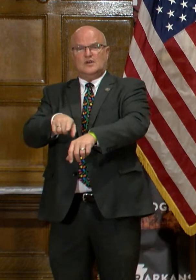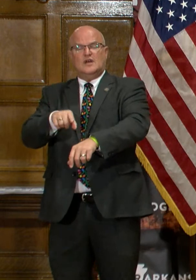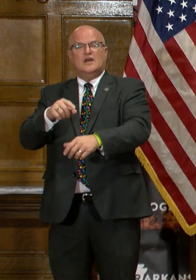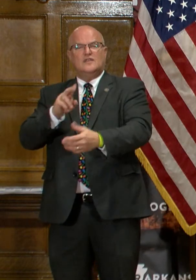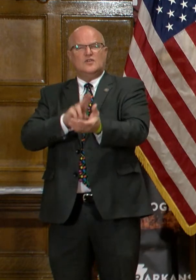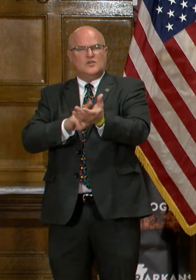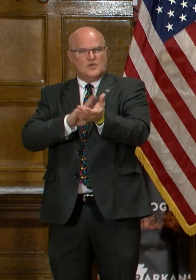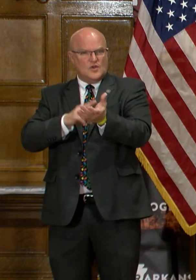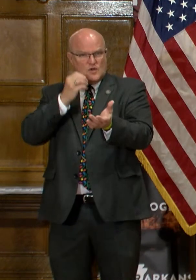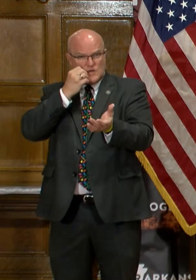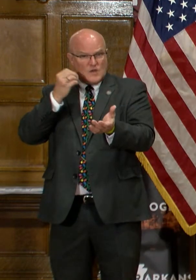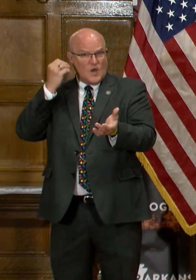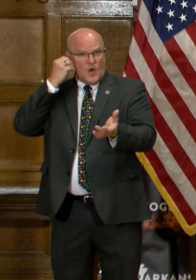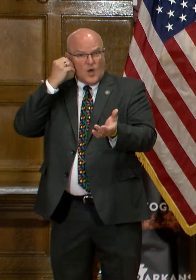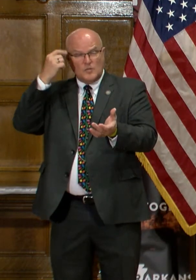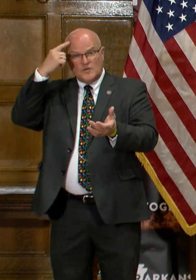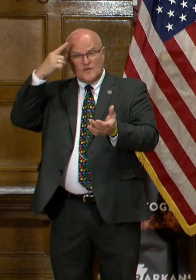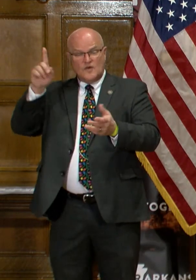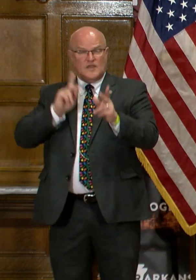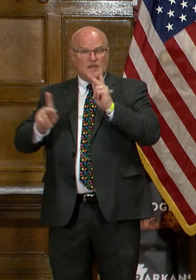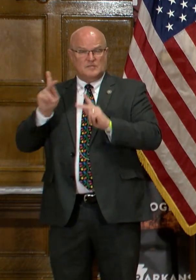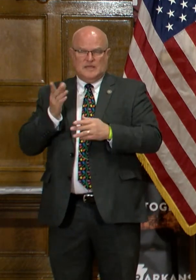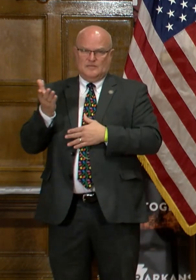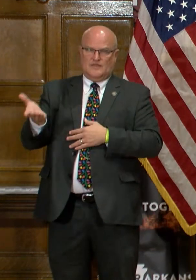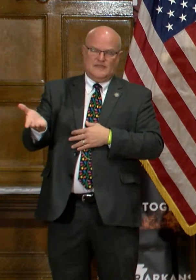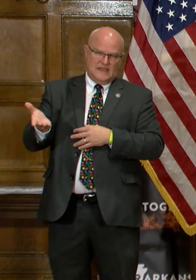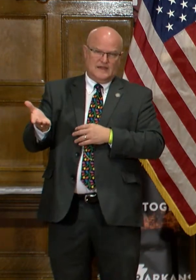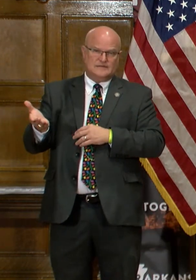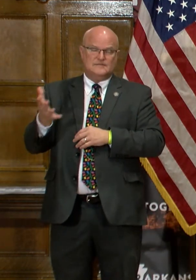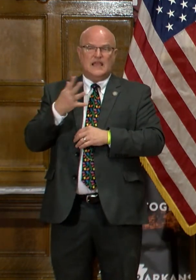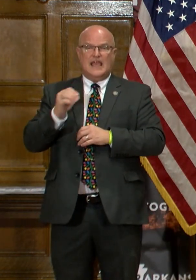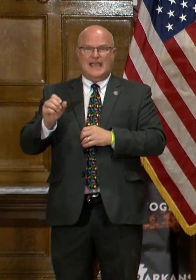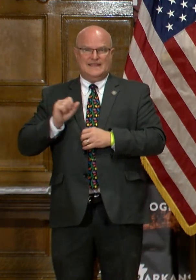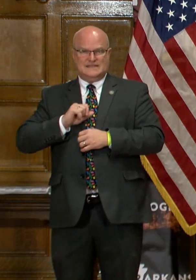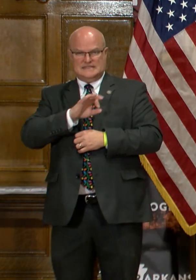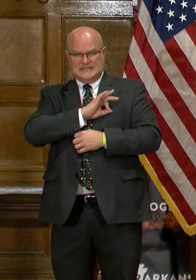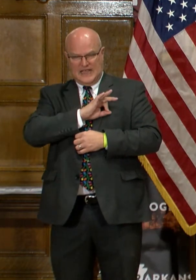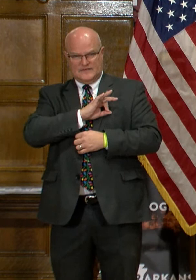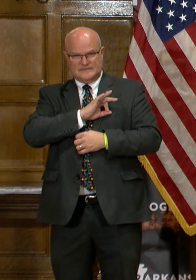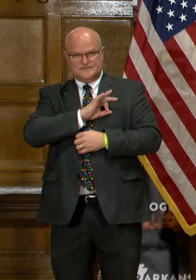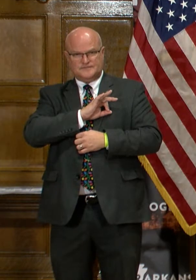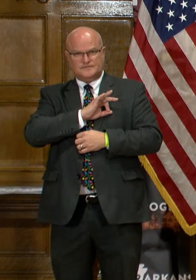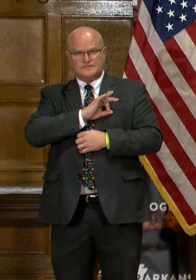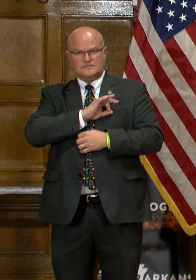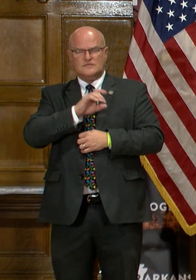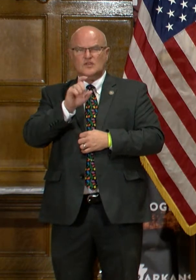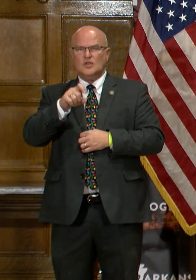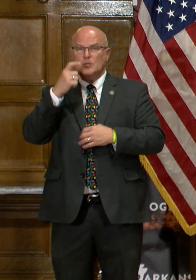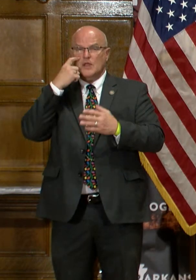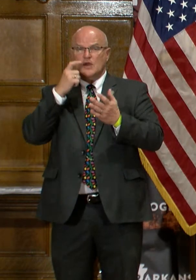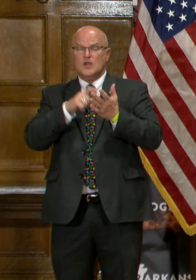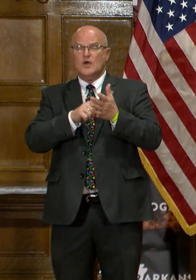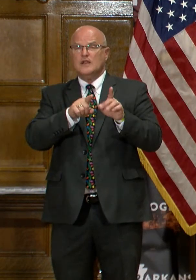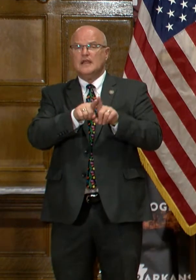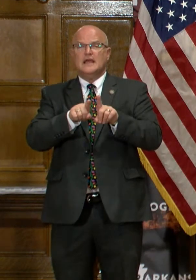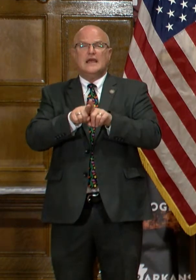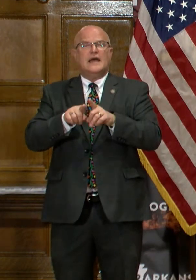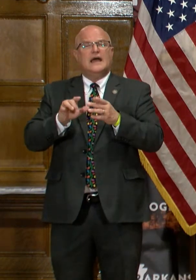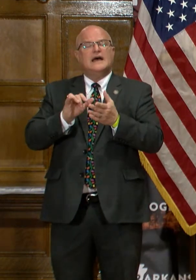care facilities for the residents of our nursing homes and their staff. It should be noted that as